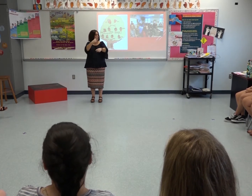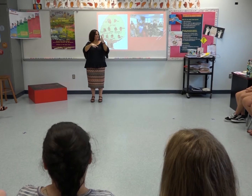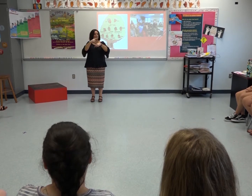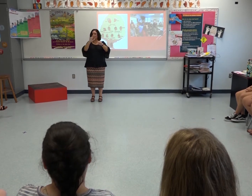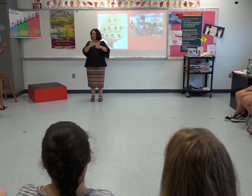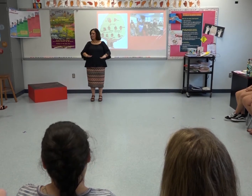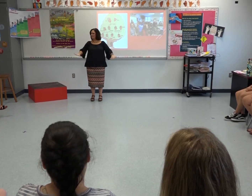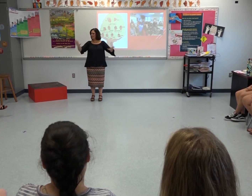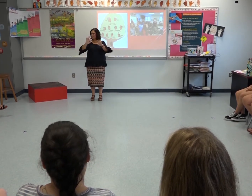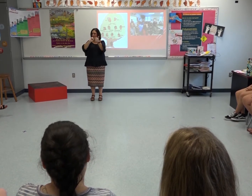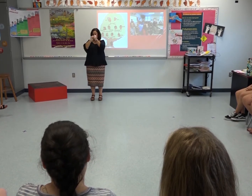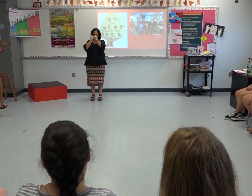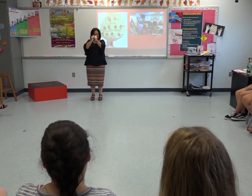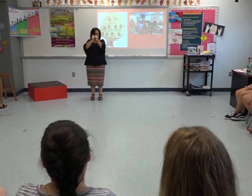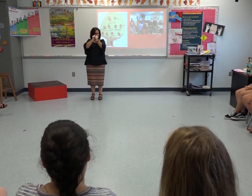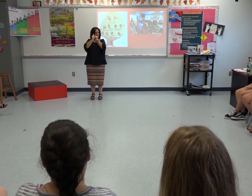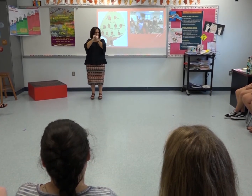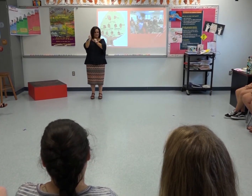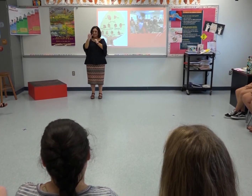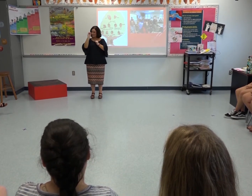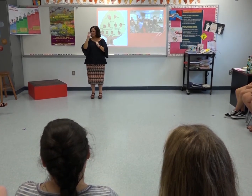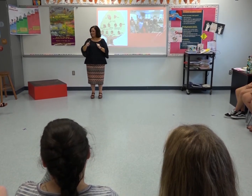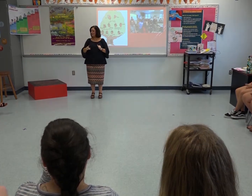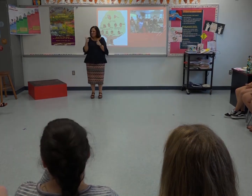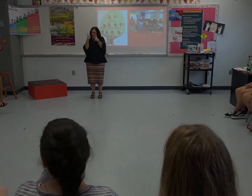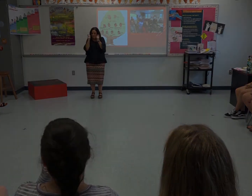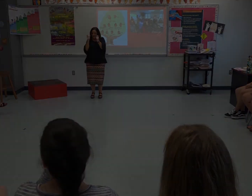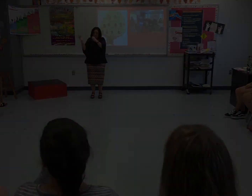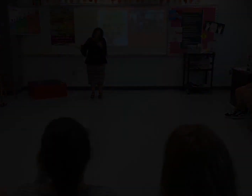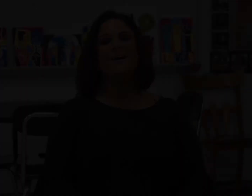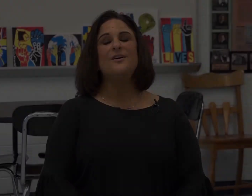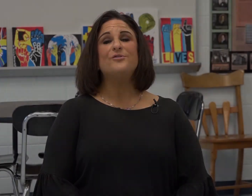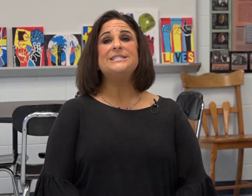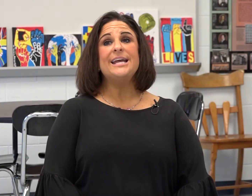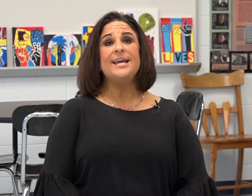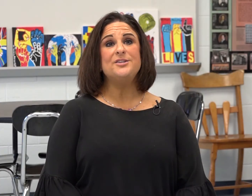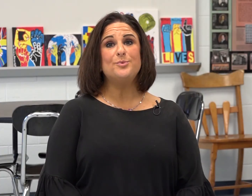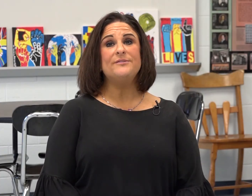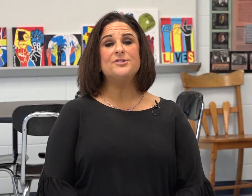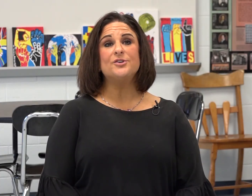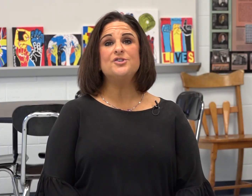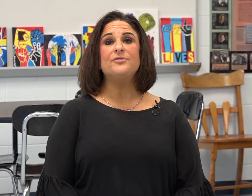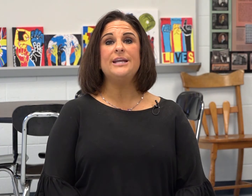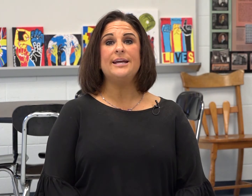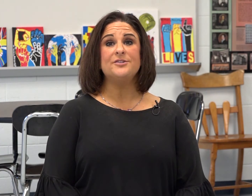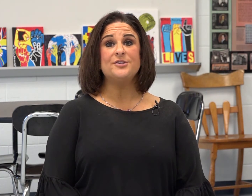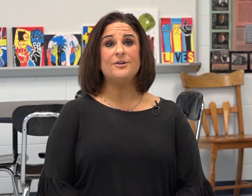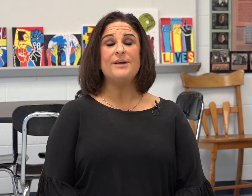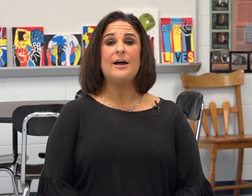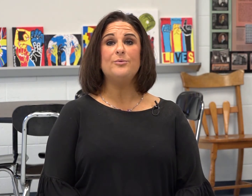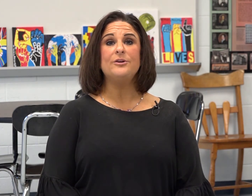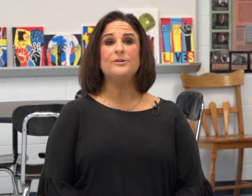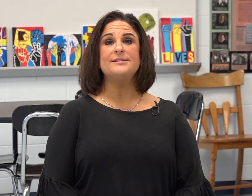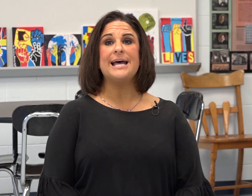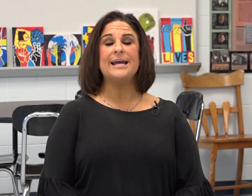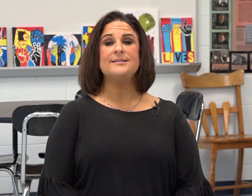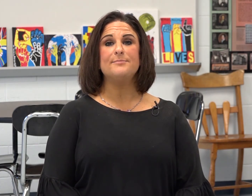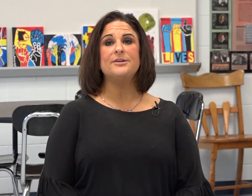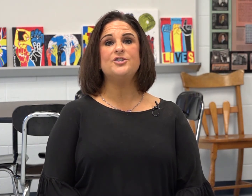races, our fingerspelling speed lines, and you'll have a competition. For decades, we have searched for the answer of how to increase academic